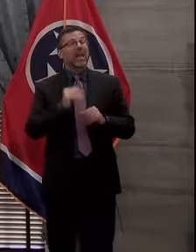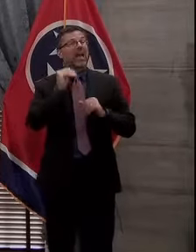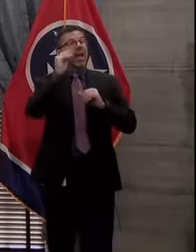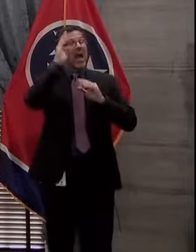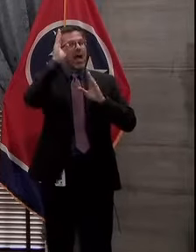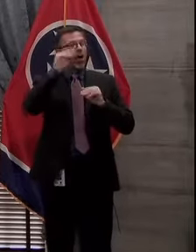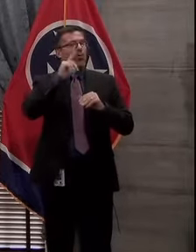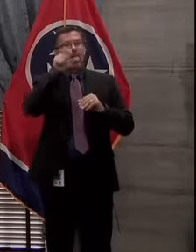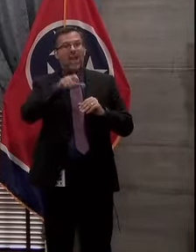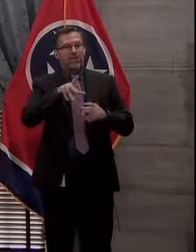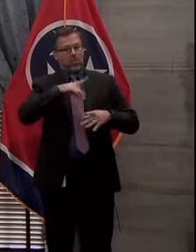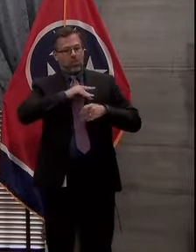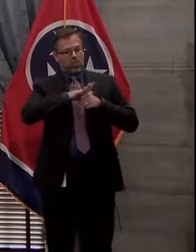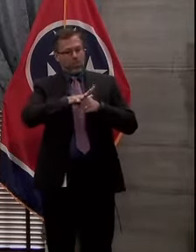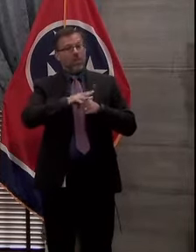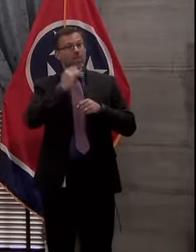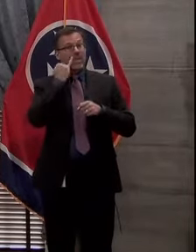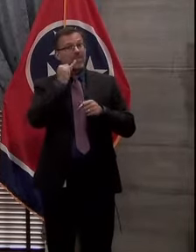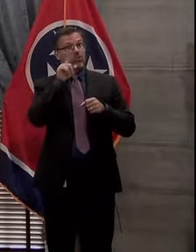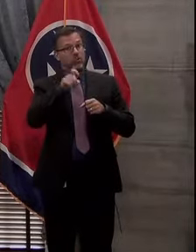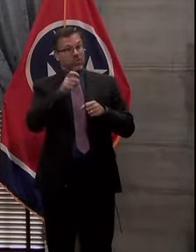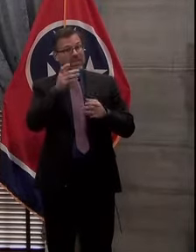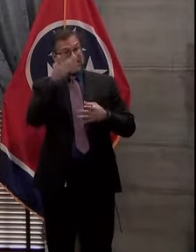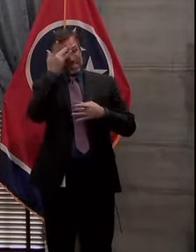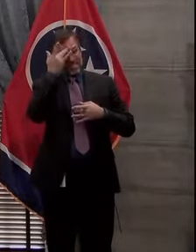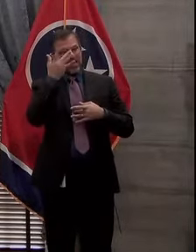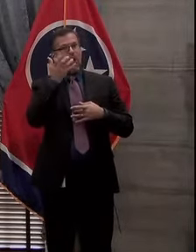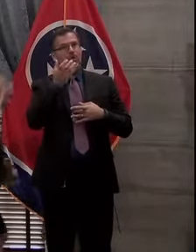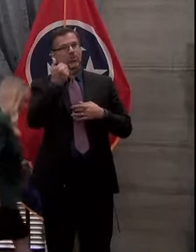but if you do, I want you to have the best guidance. Thanks.